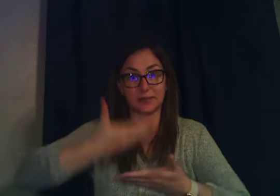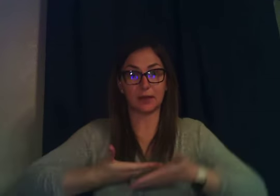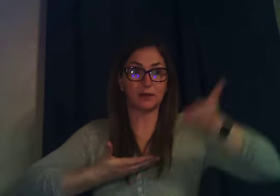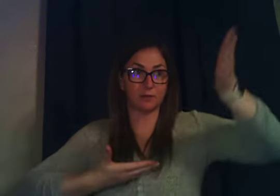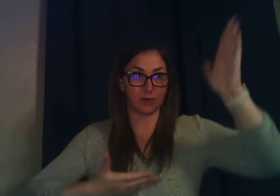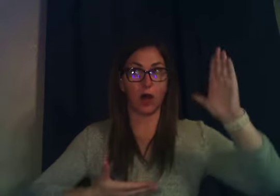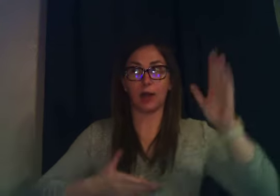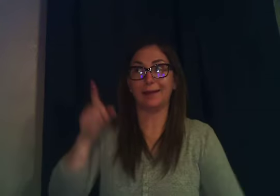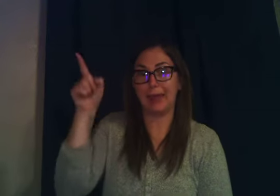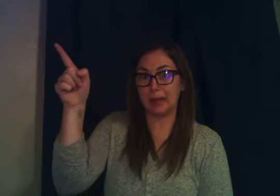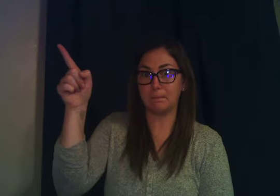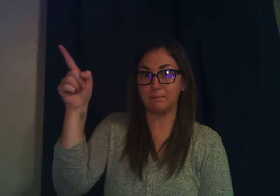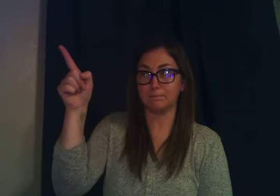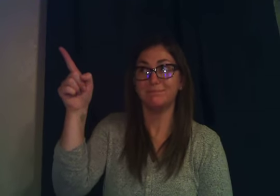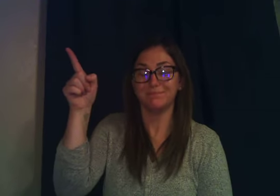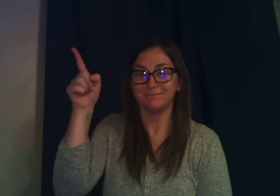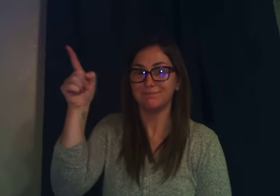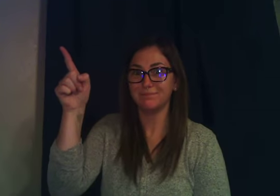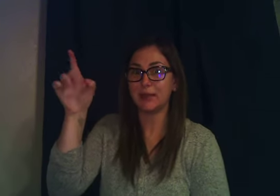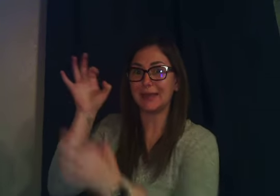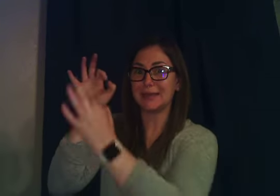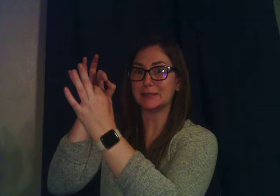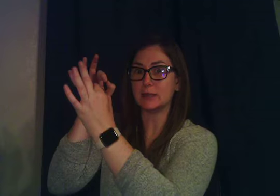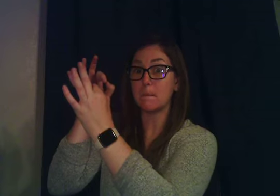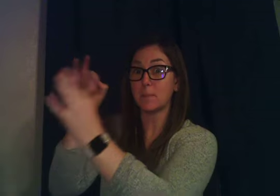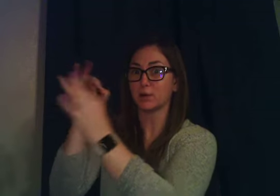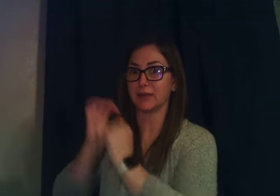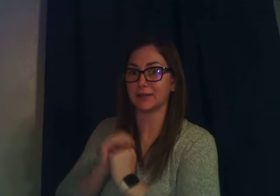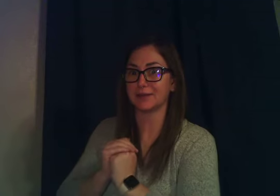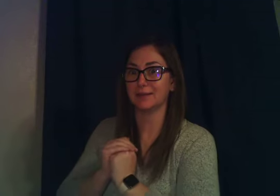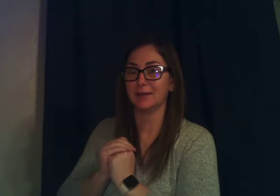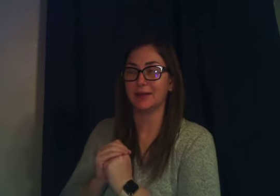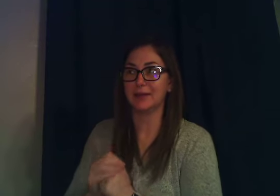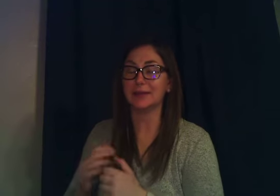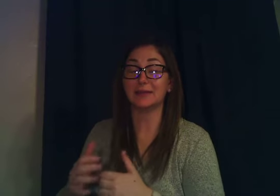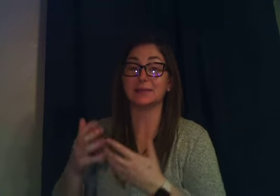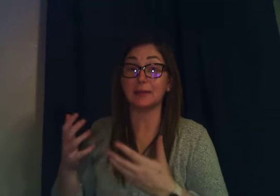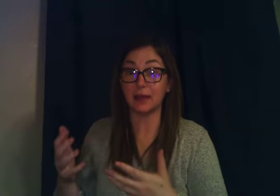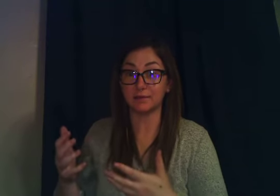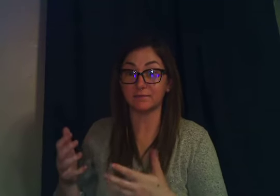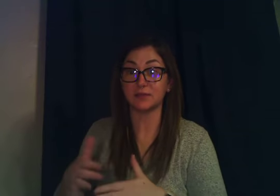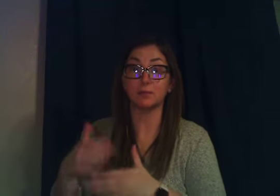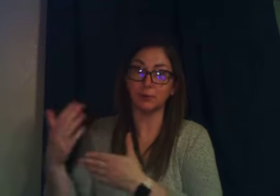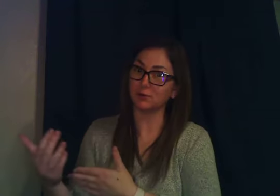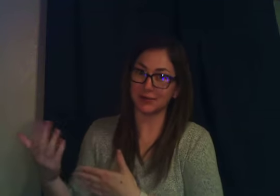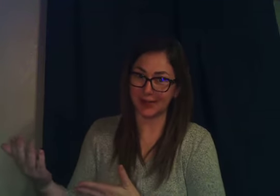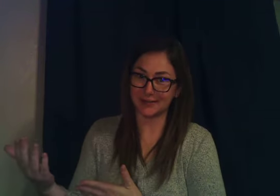the Son of God, Him, He's perfect. He is love's pure light.